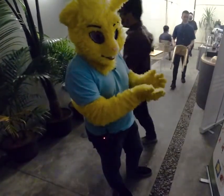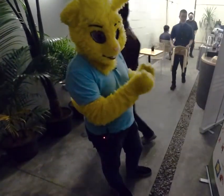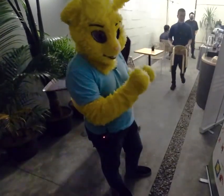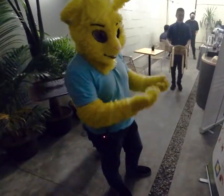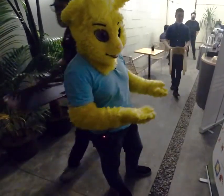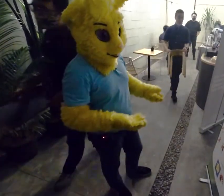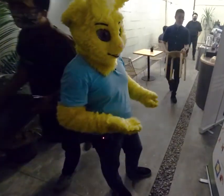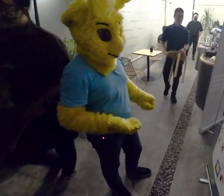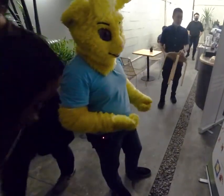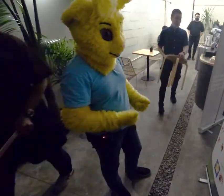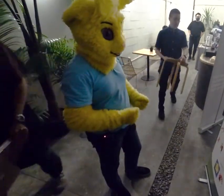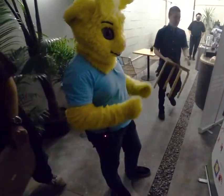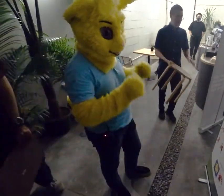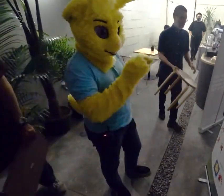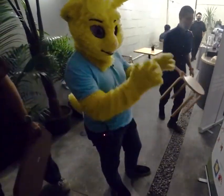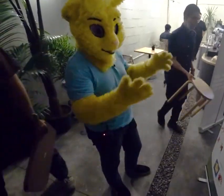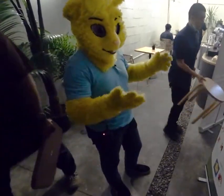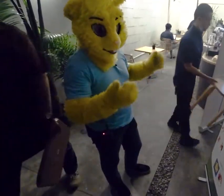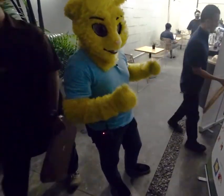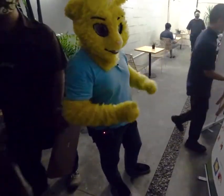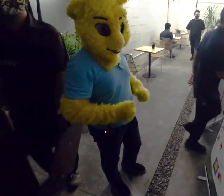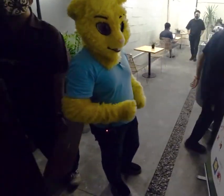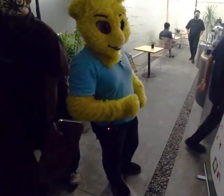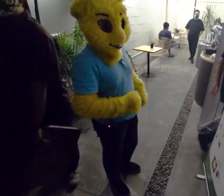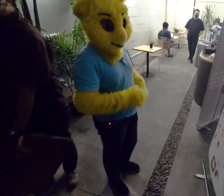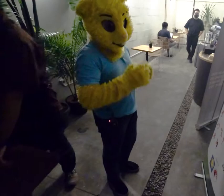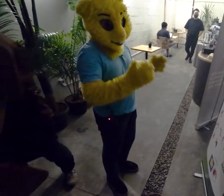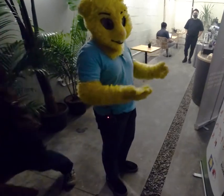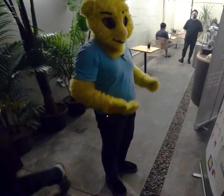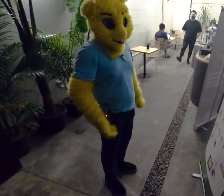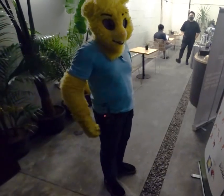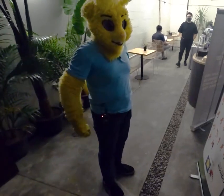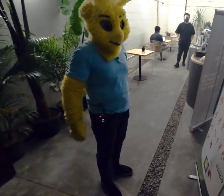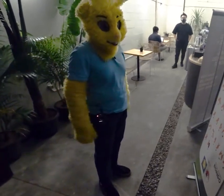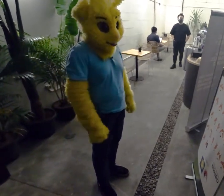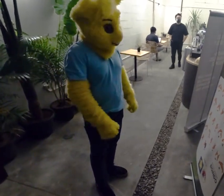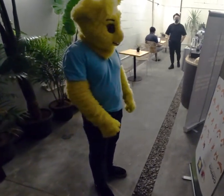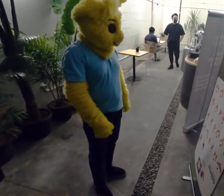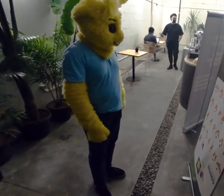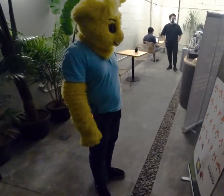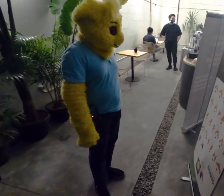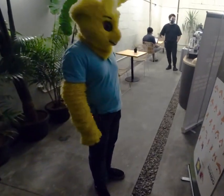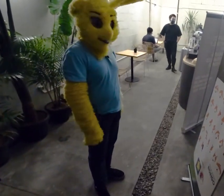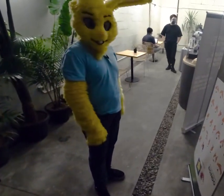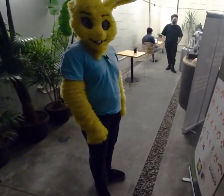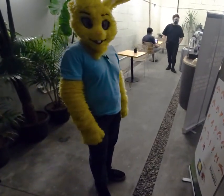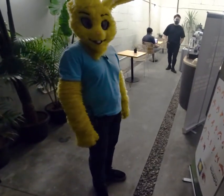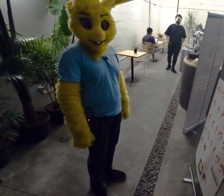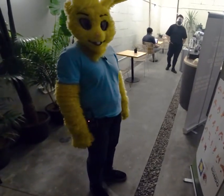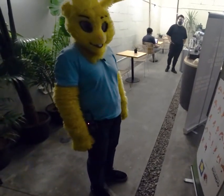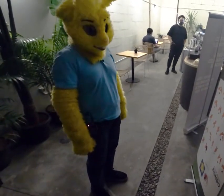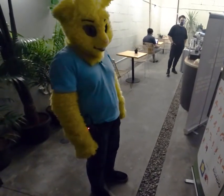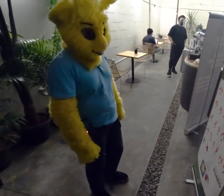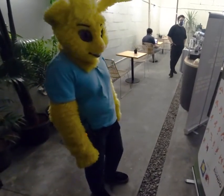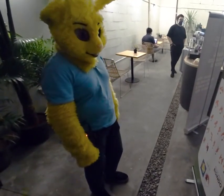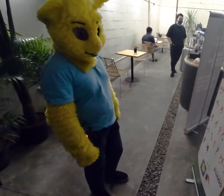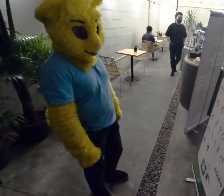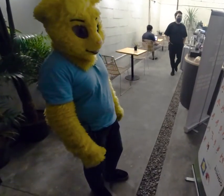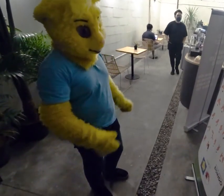communicate with deaf people but particularly and yeah definitely a very